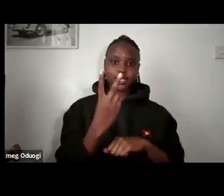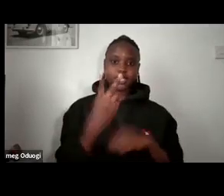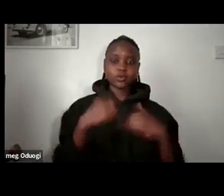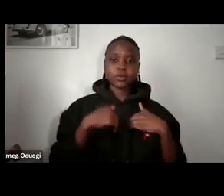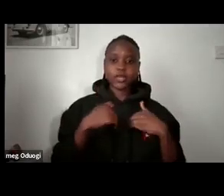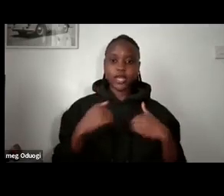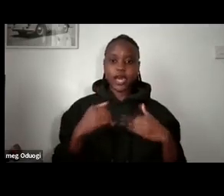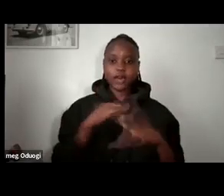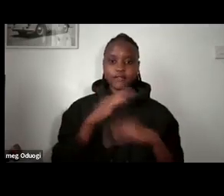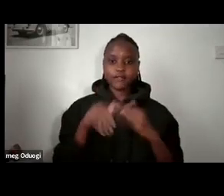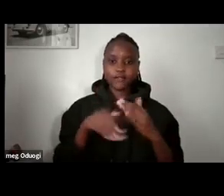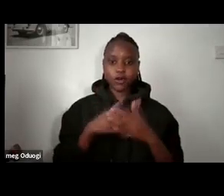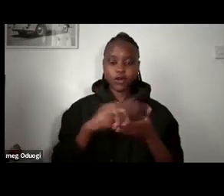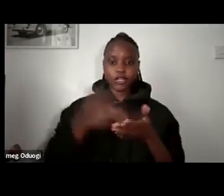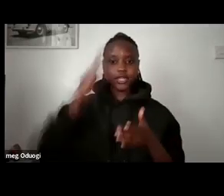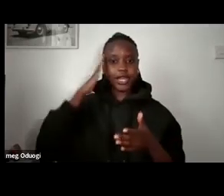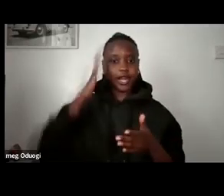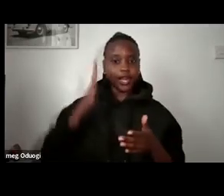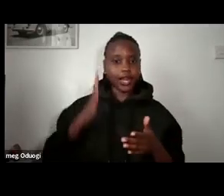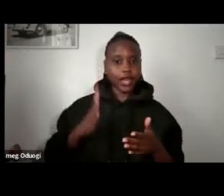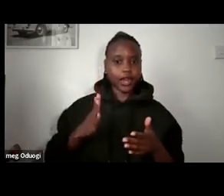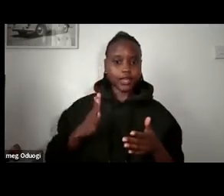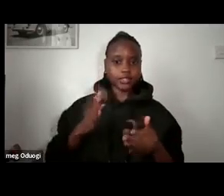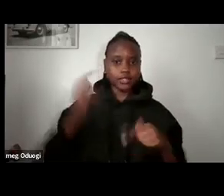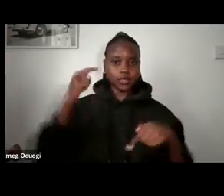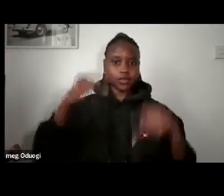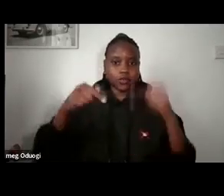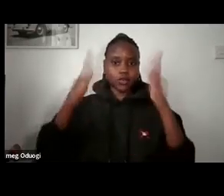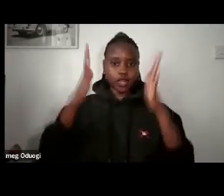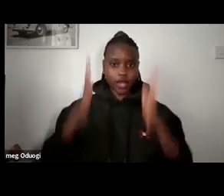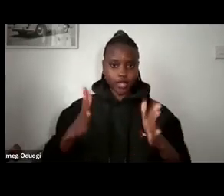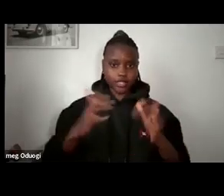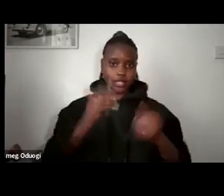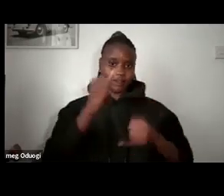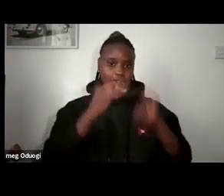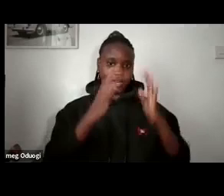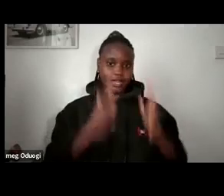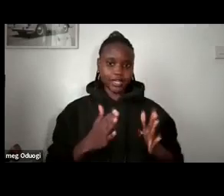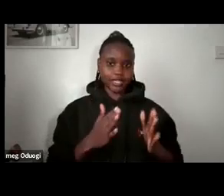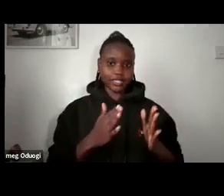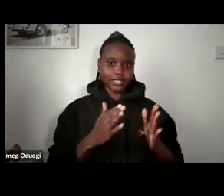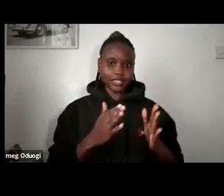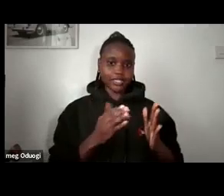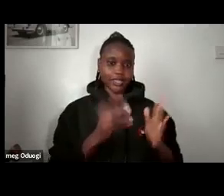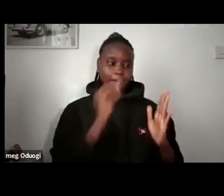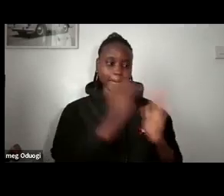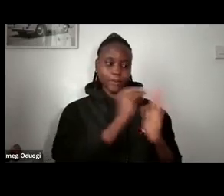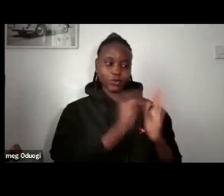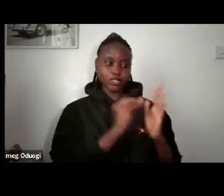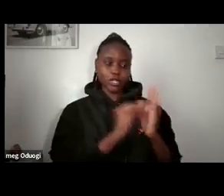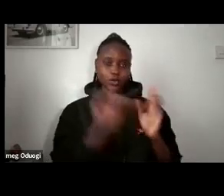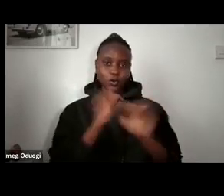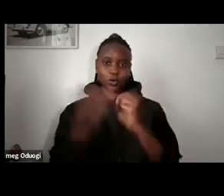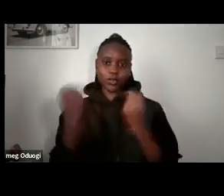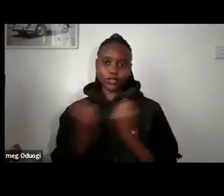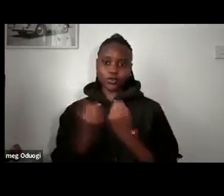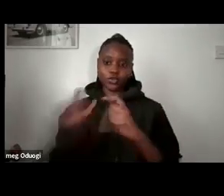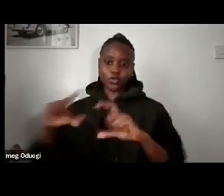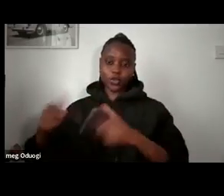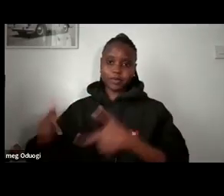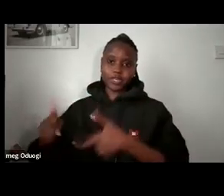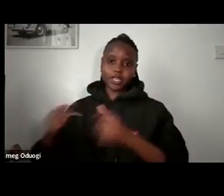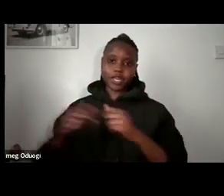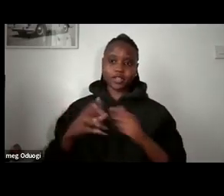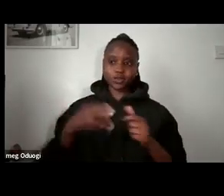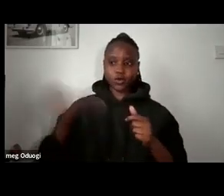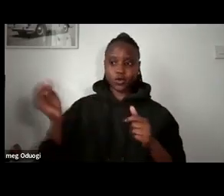the learners, winners, and finalists posted on our social media sites. So kindly go and check to see if